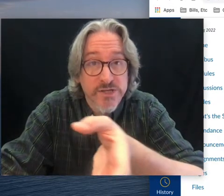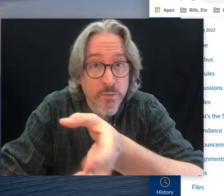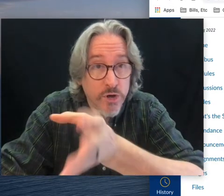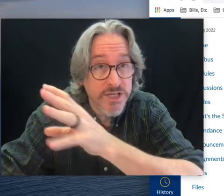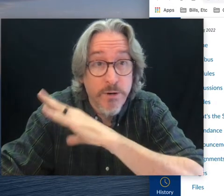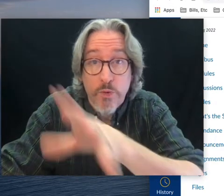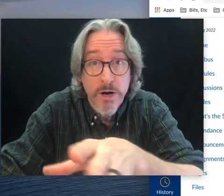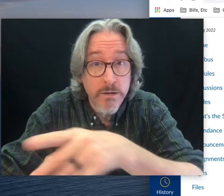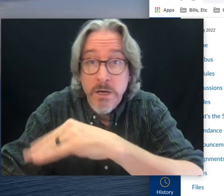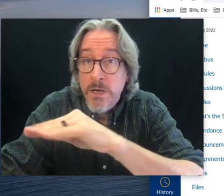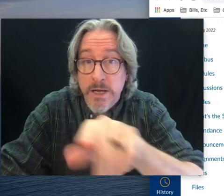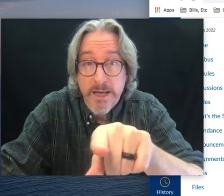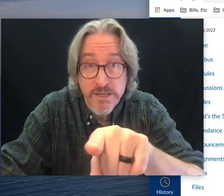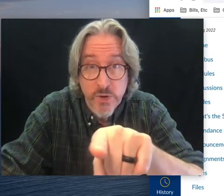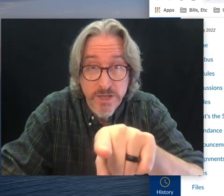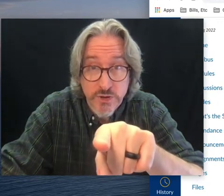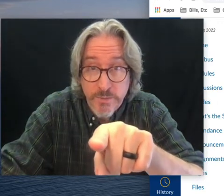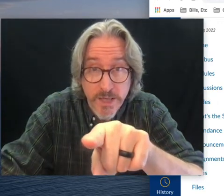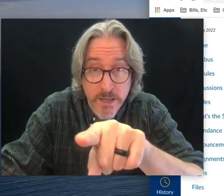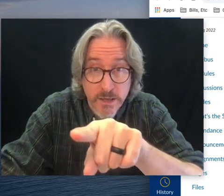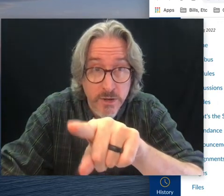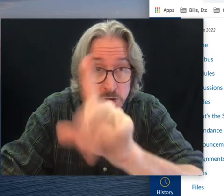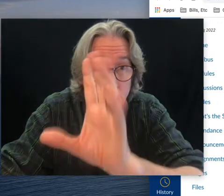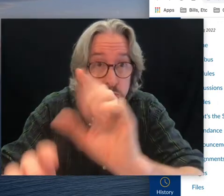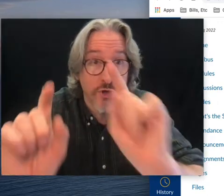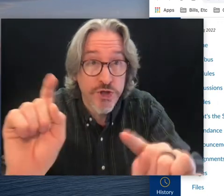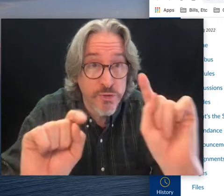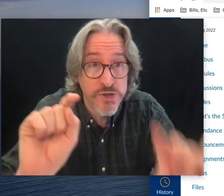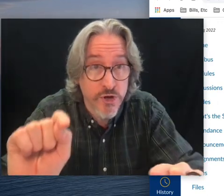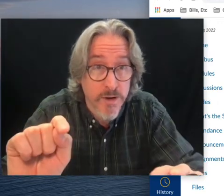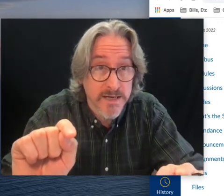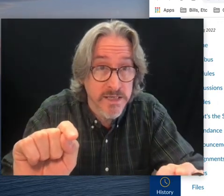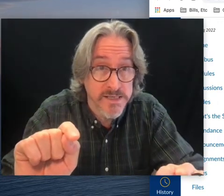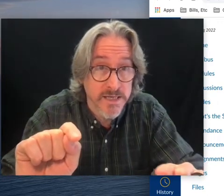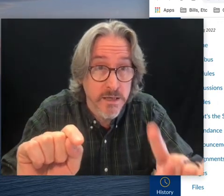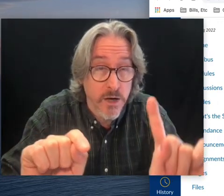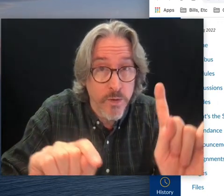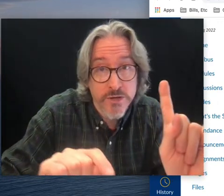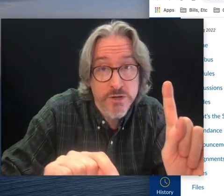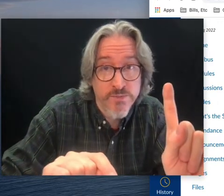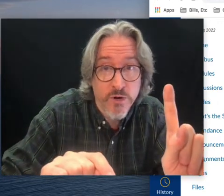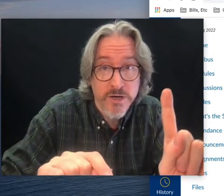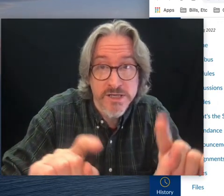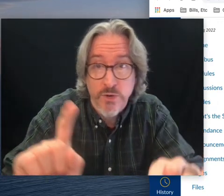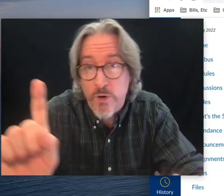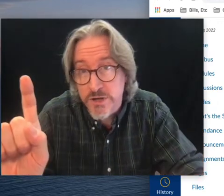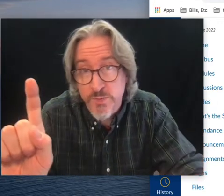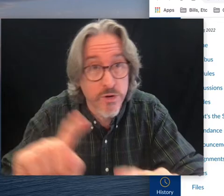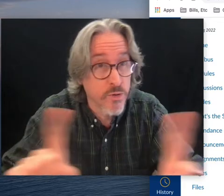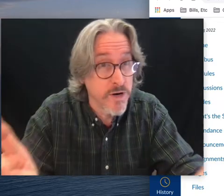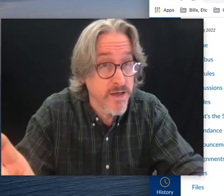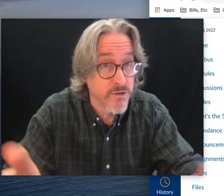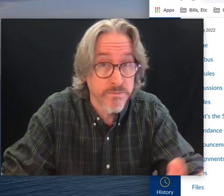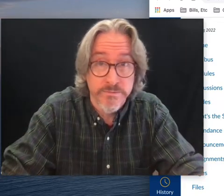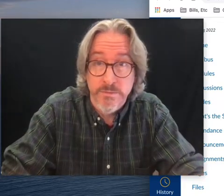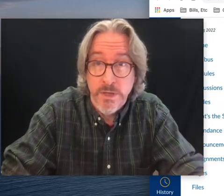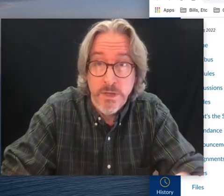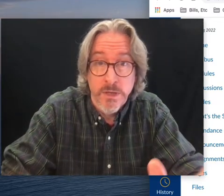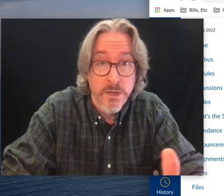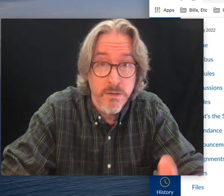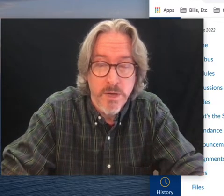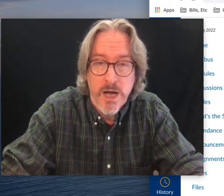Okay, so worksheet part one, it's going to be choose correct. Is it a winter sport? Is it a water sport or neither?